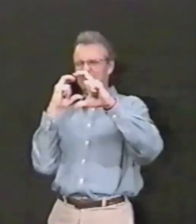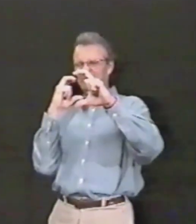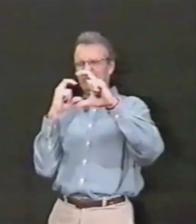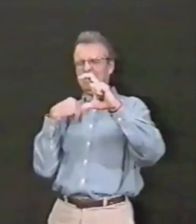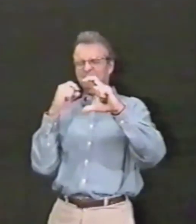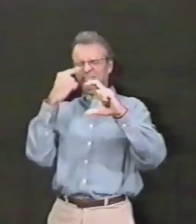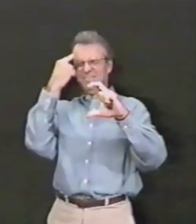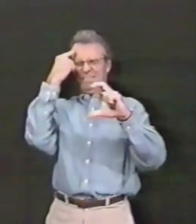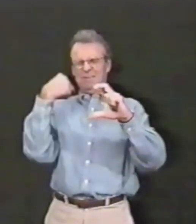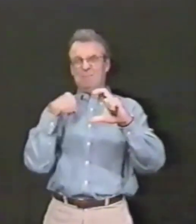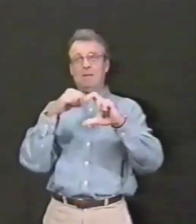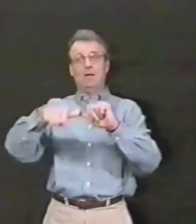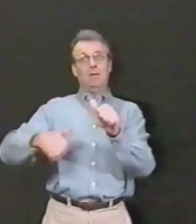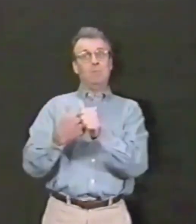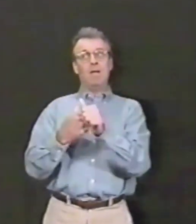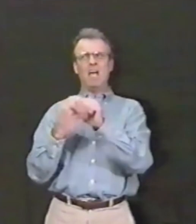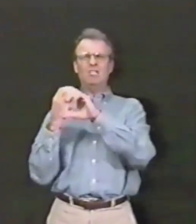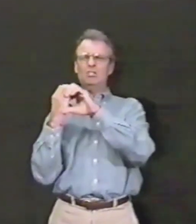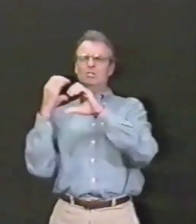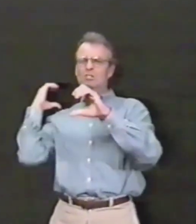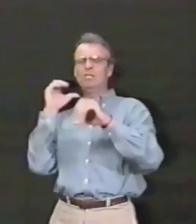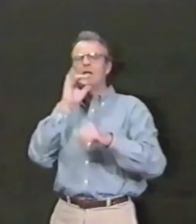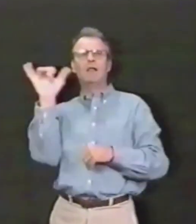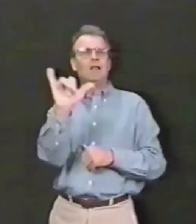it's 31 feet long.